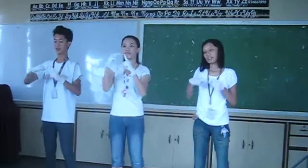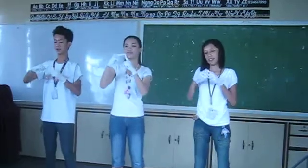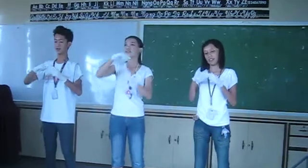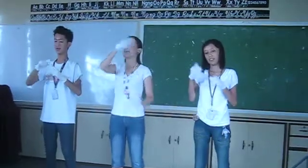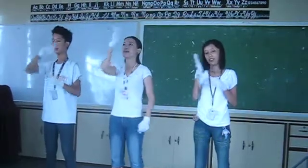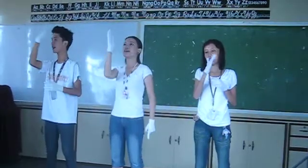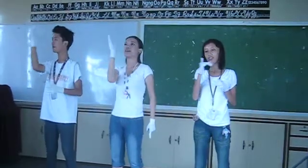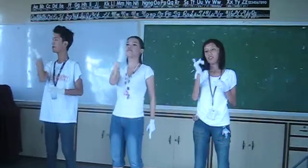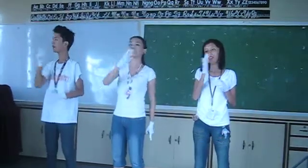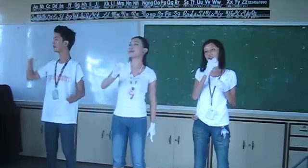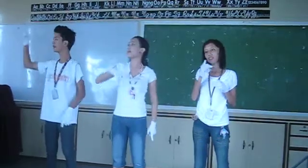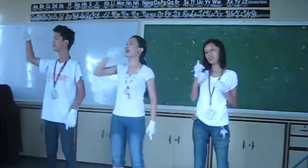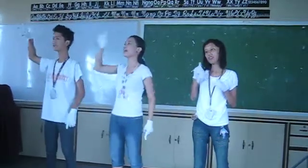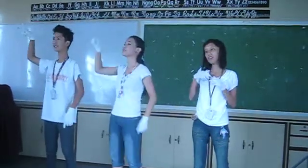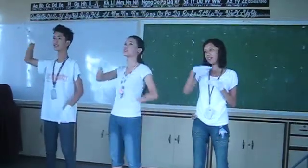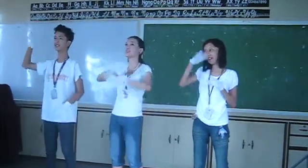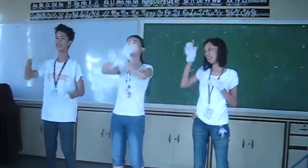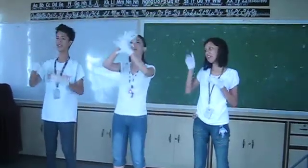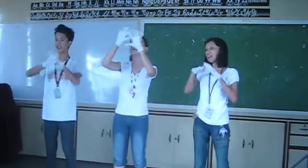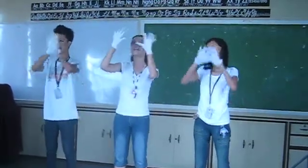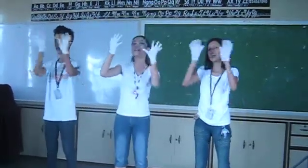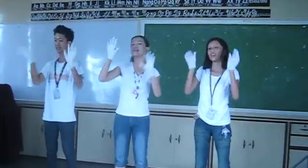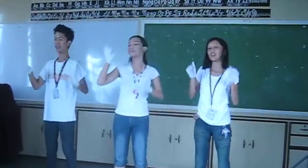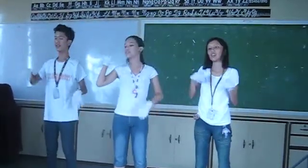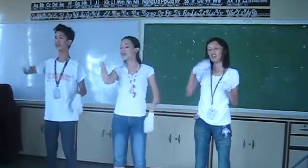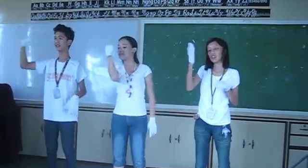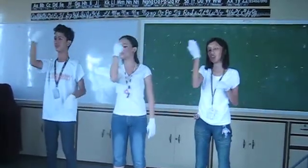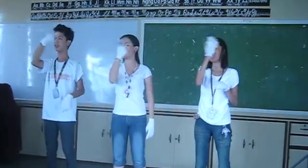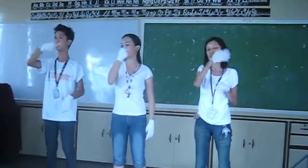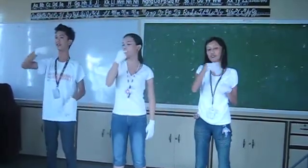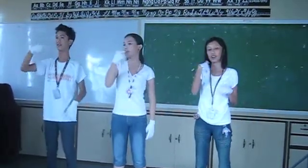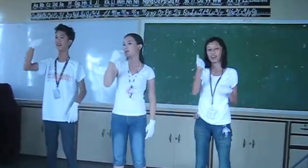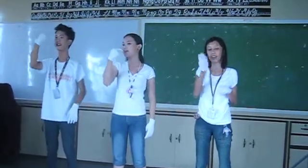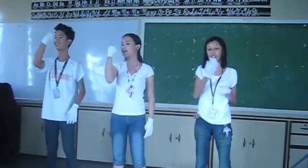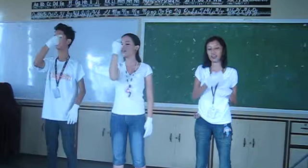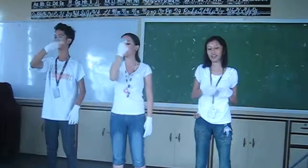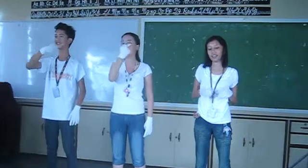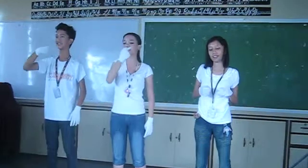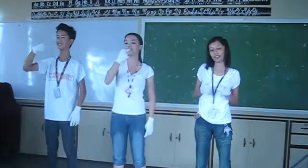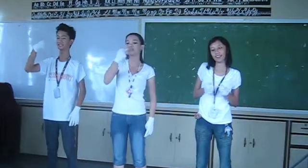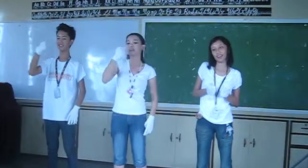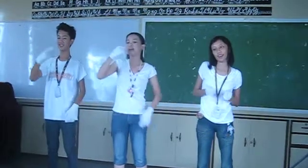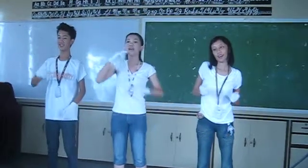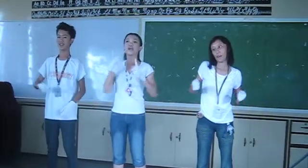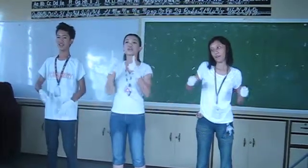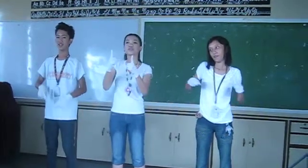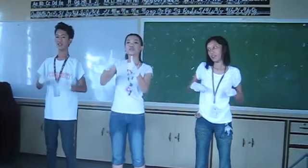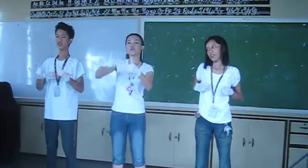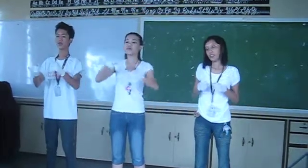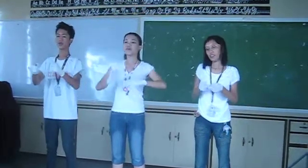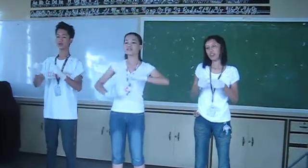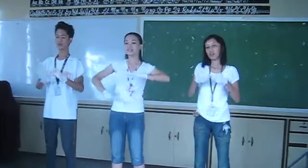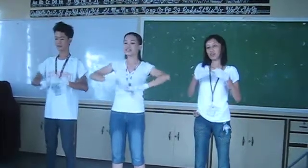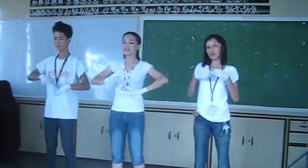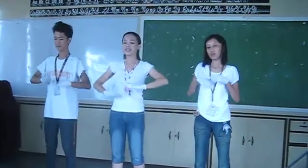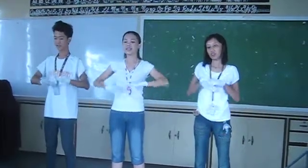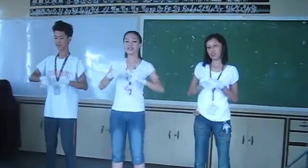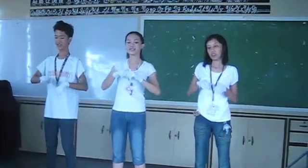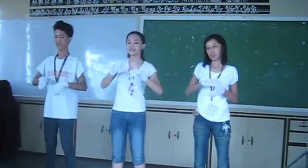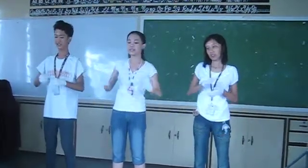To never have sunlight on your face. You are content to